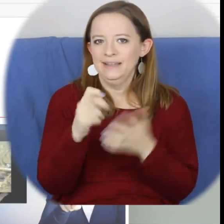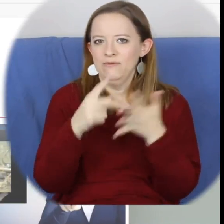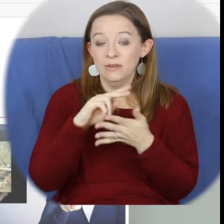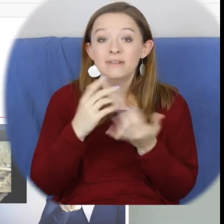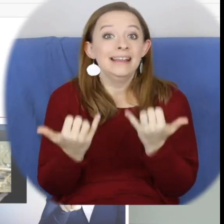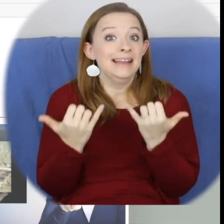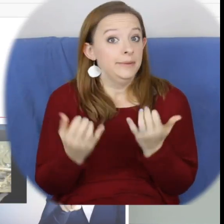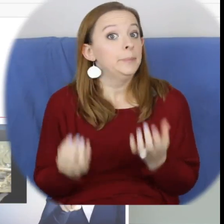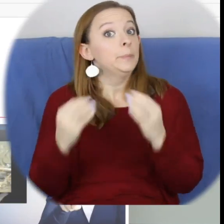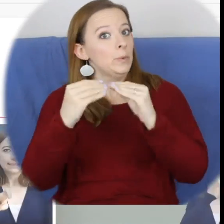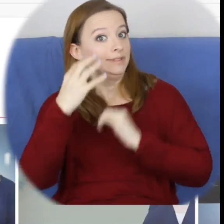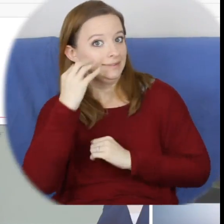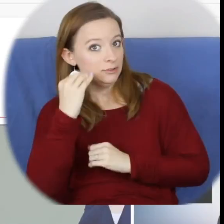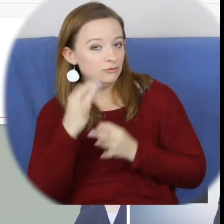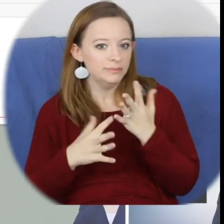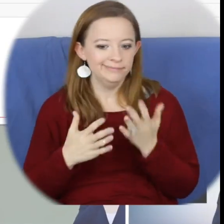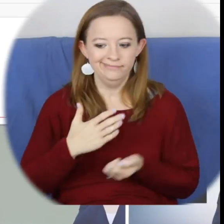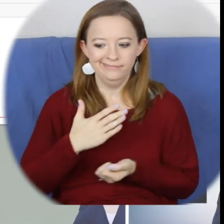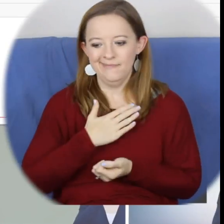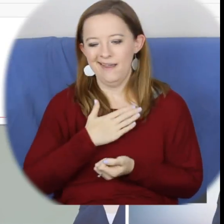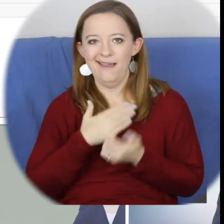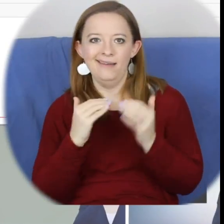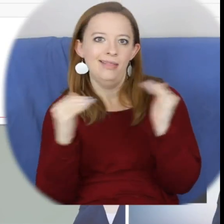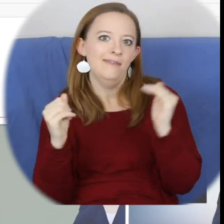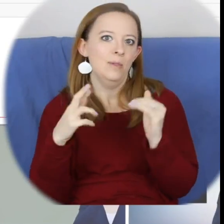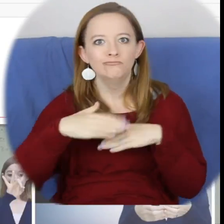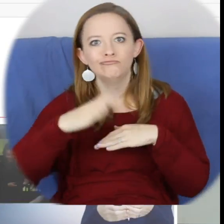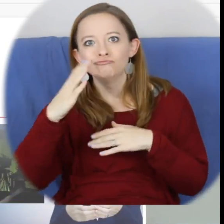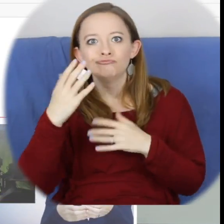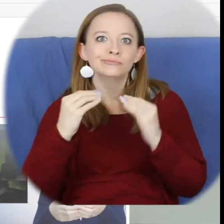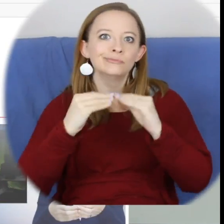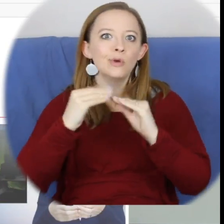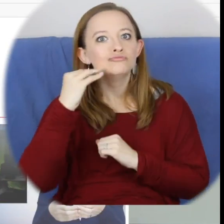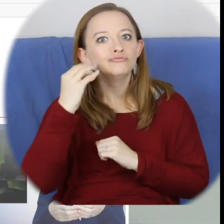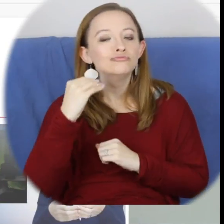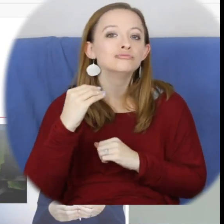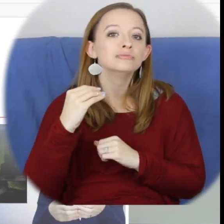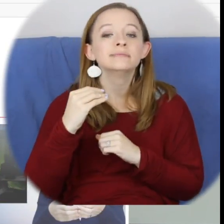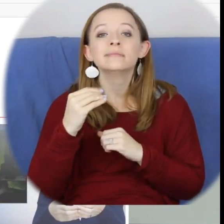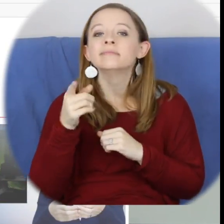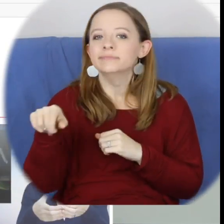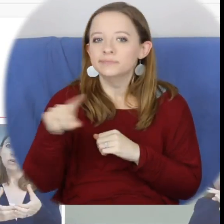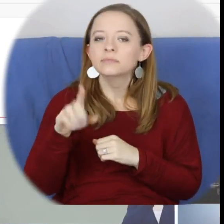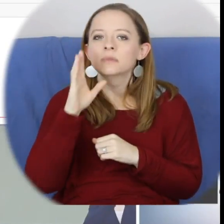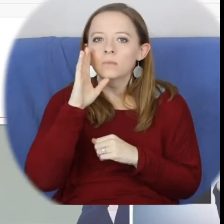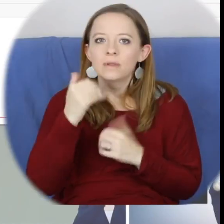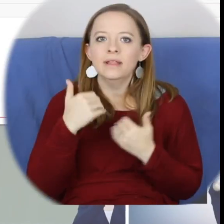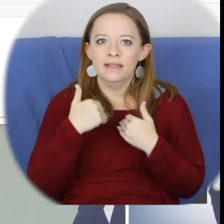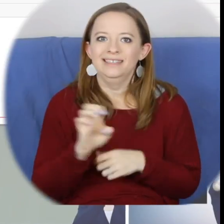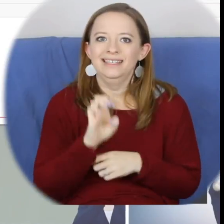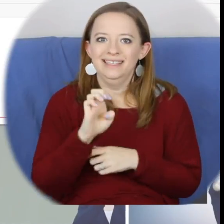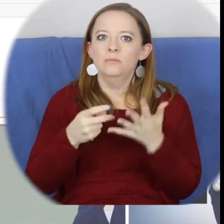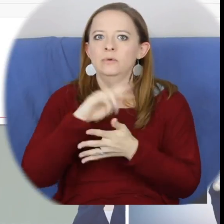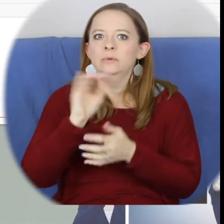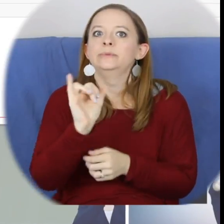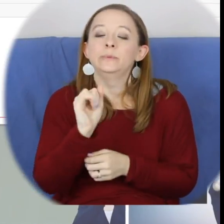my experience is that portfolio is really helpful and can really show your experience and